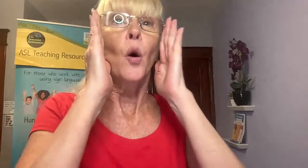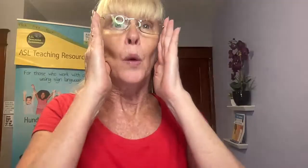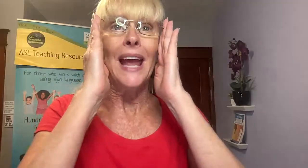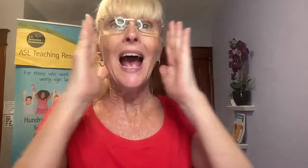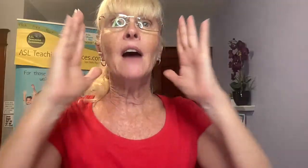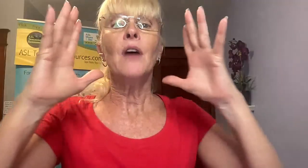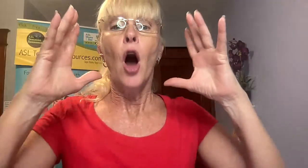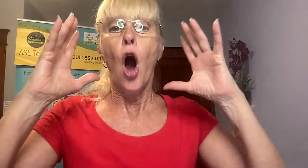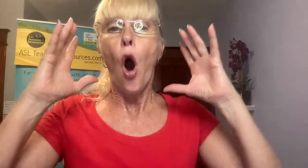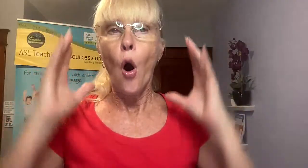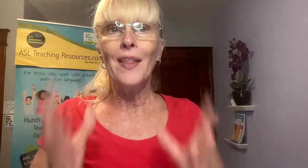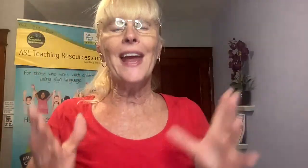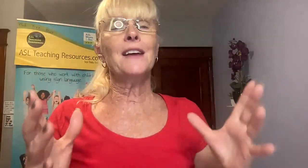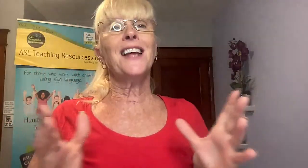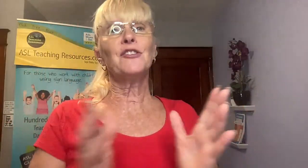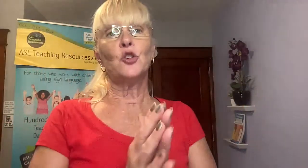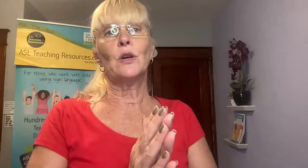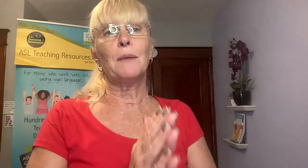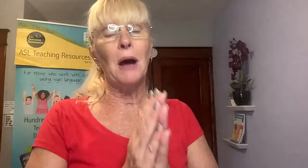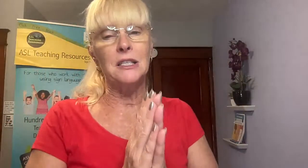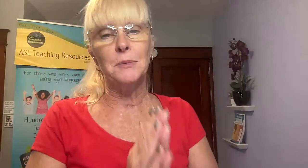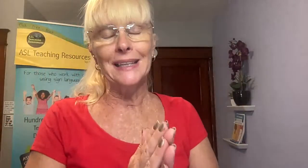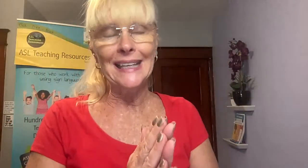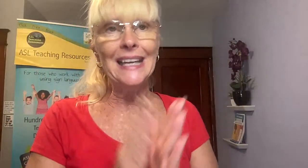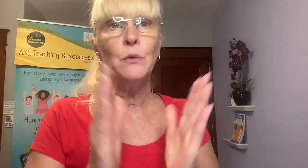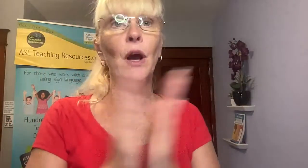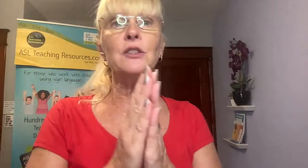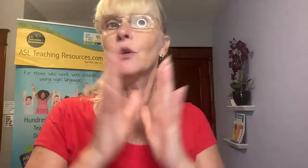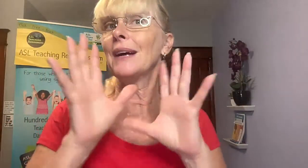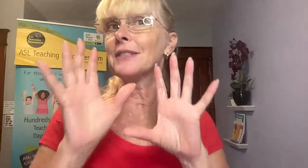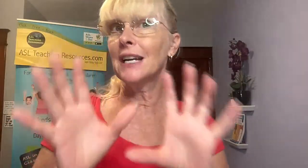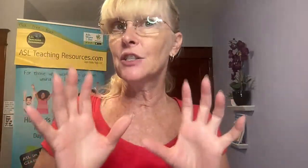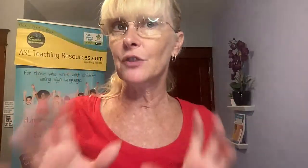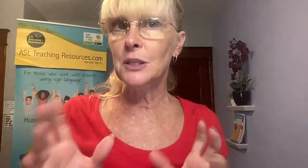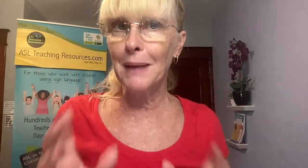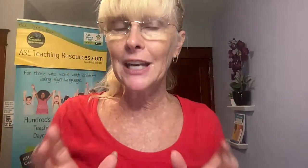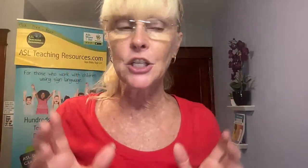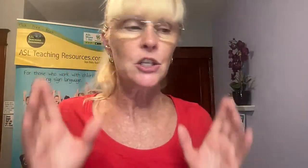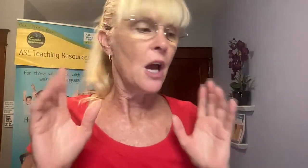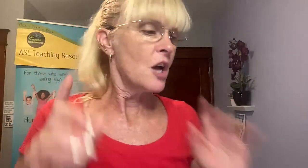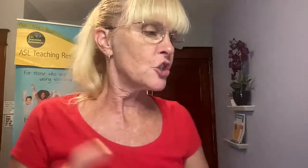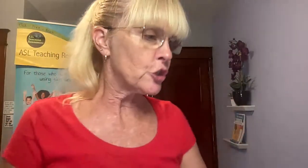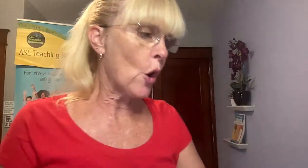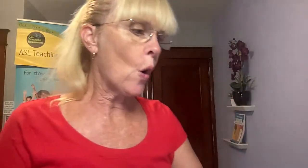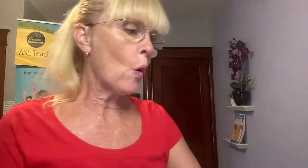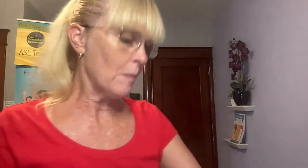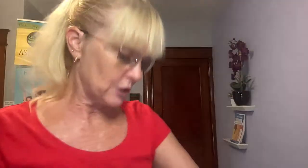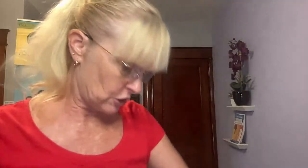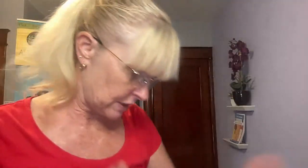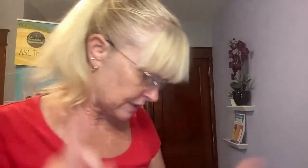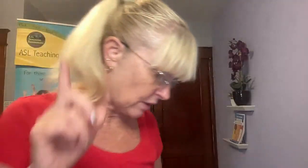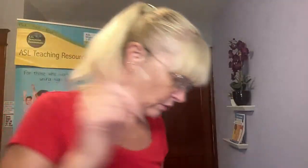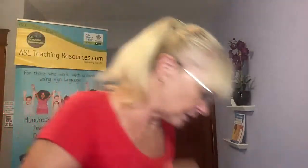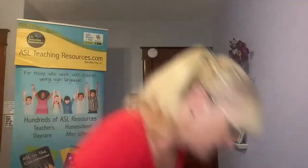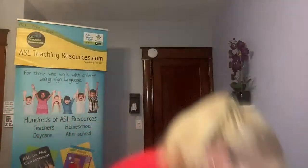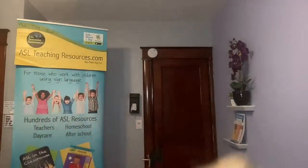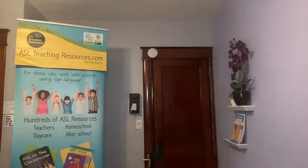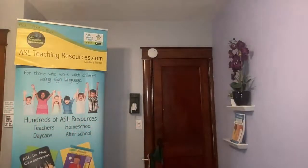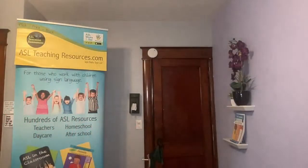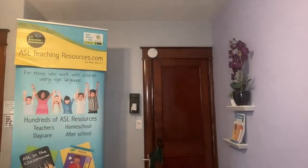We have all the handouts you could possibly need. We also have sets for Spanish. So much goodness. Hold on.